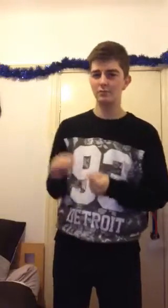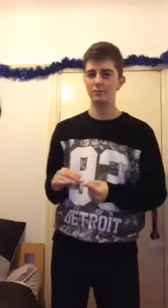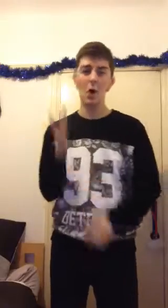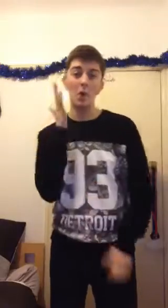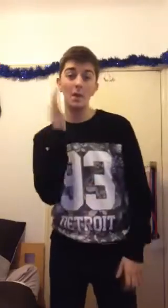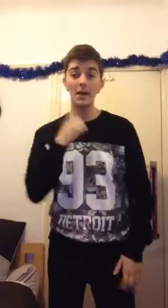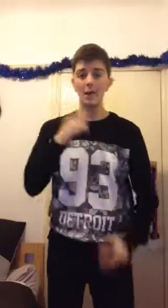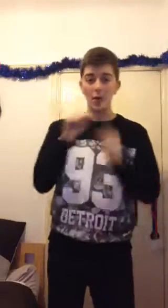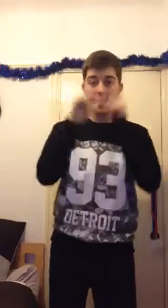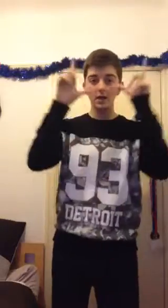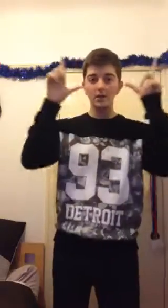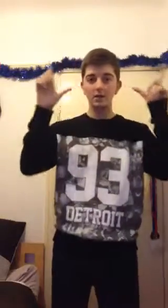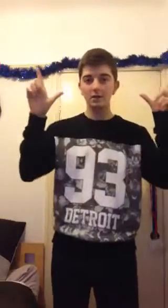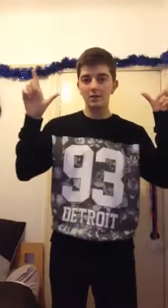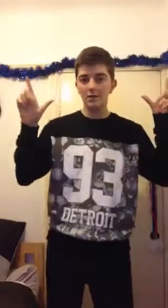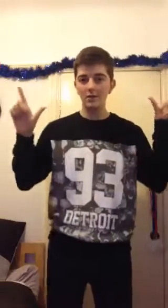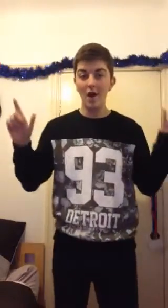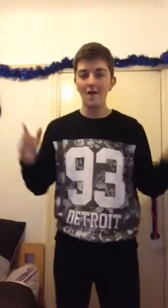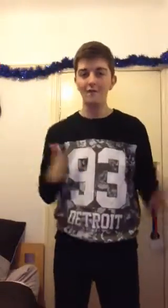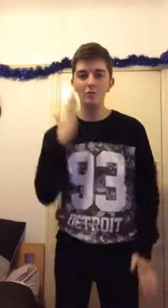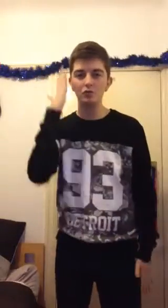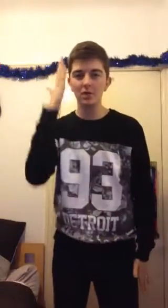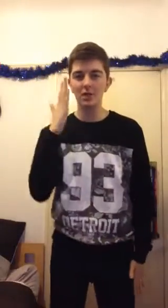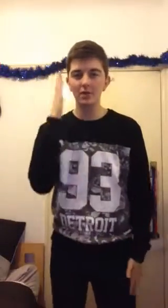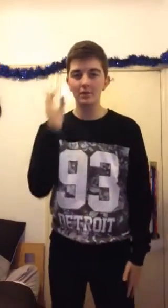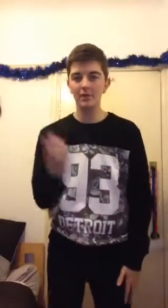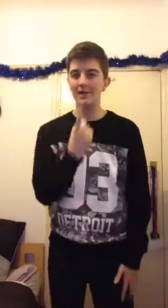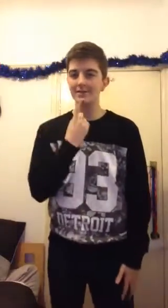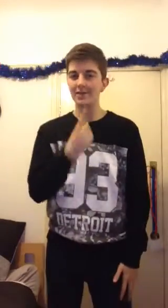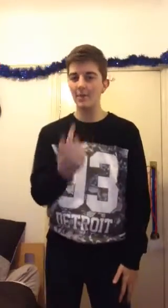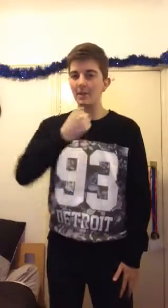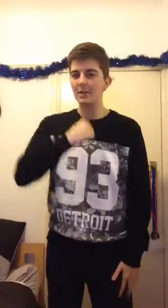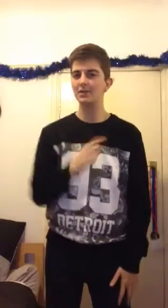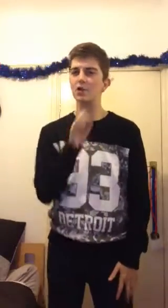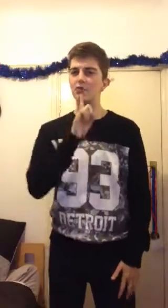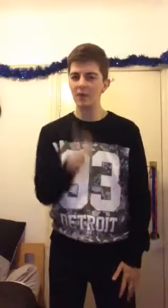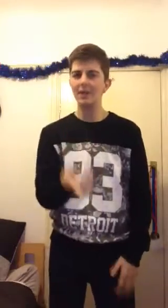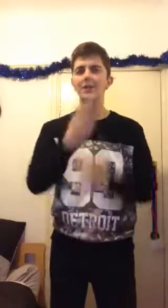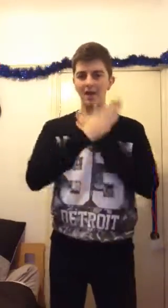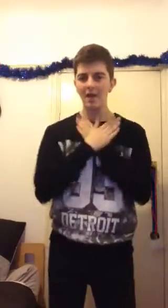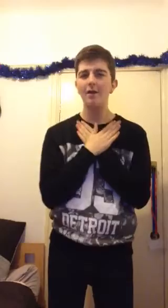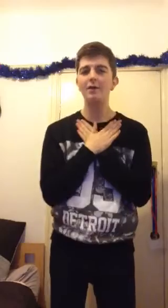When I'm awake from dreaming, tell me is it really love?